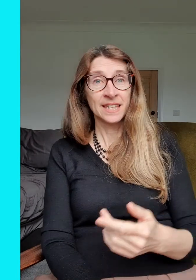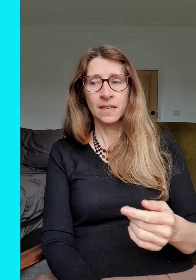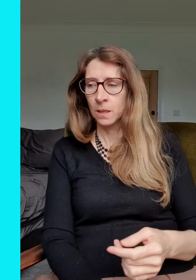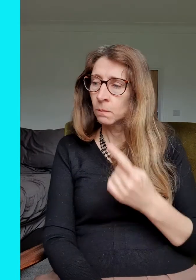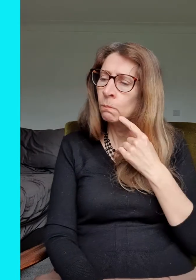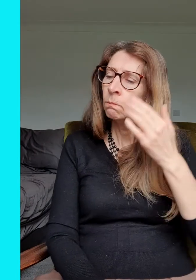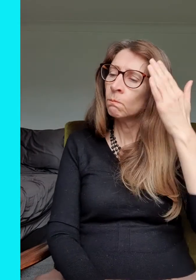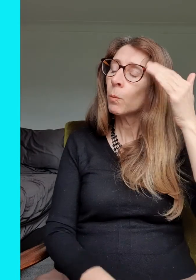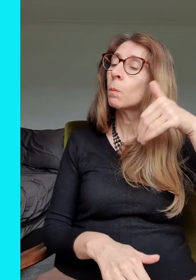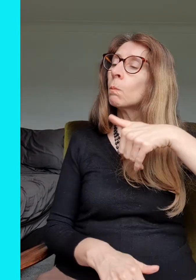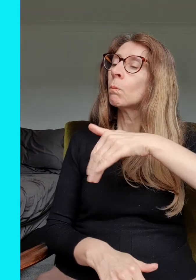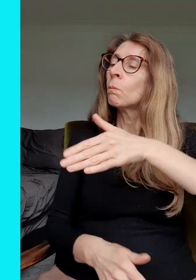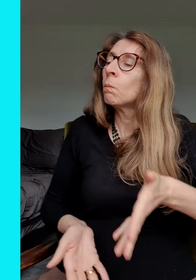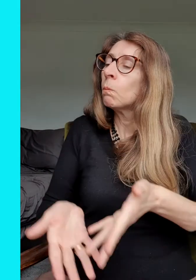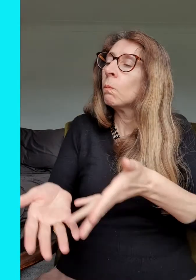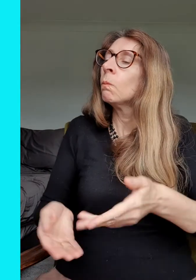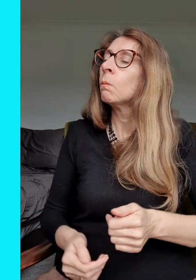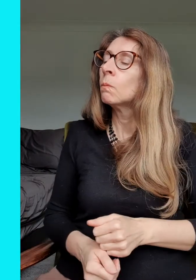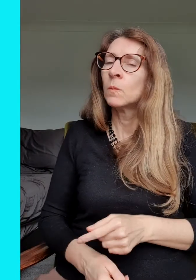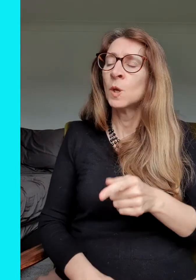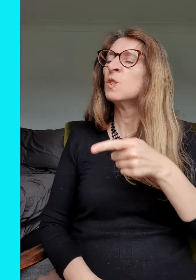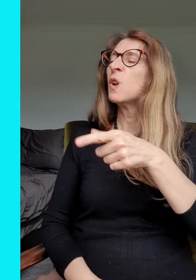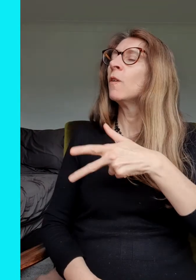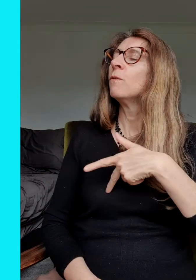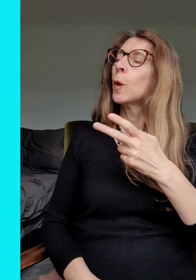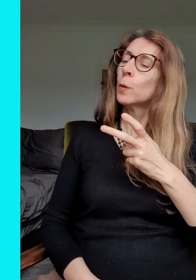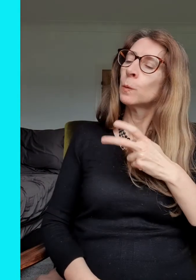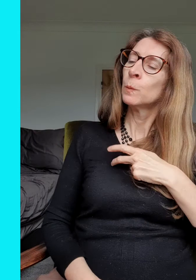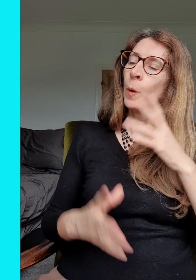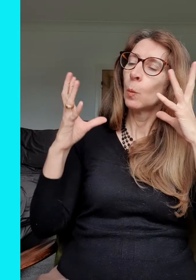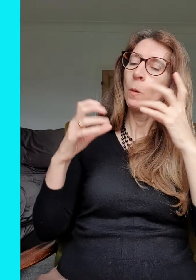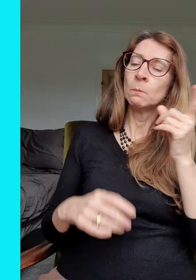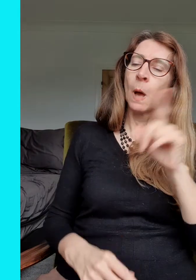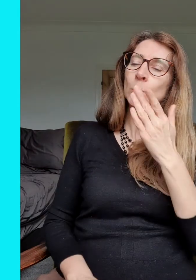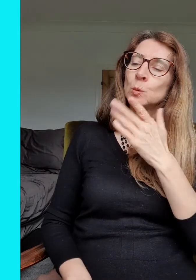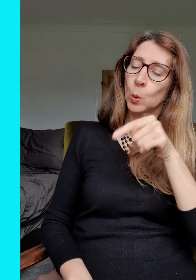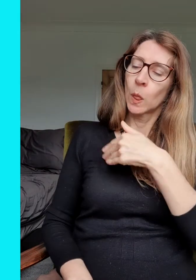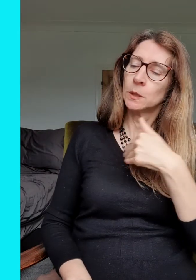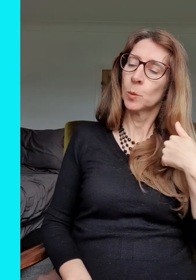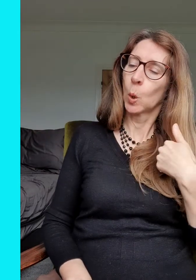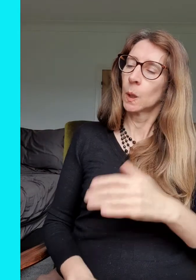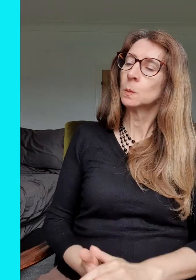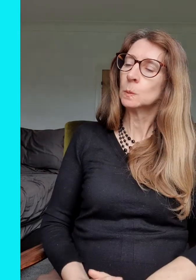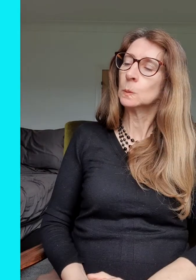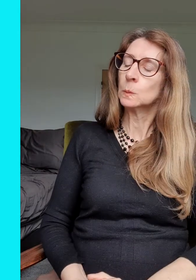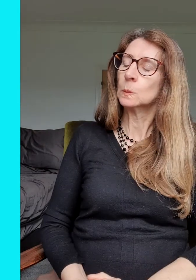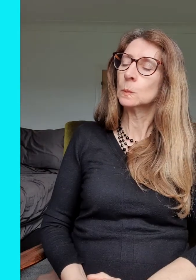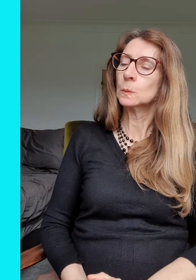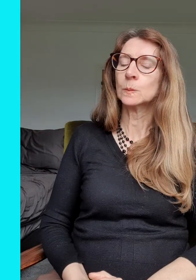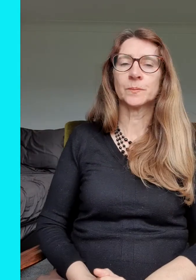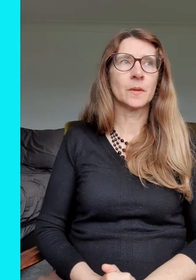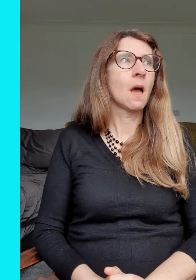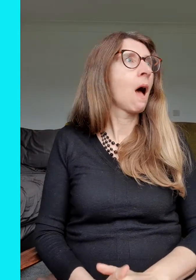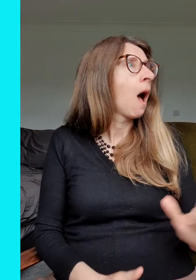"On you go, Fatima," said her mum. "She's feeling a bit worried about coming back to school this morning," she explained to